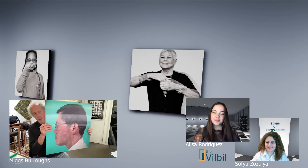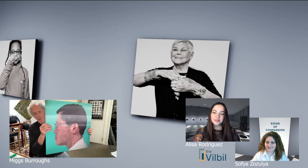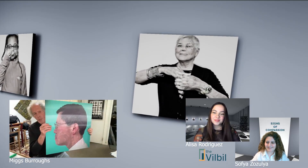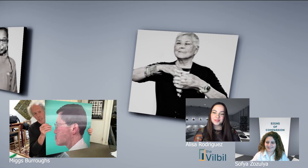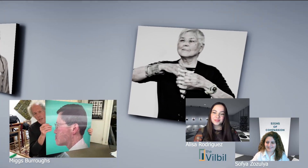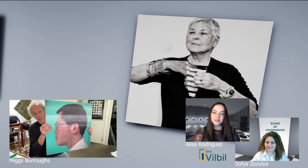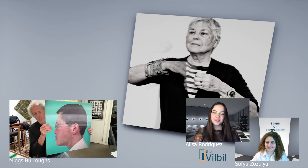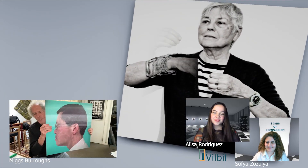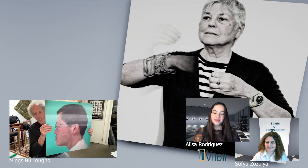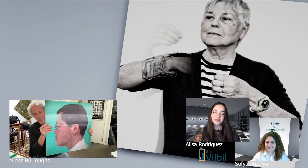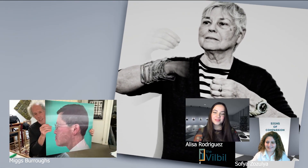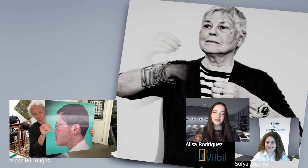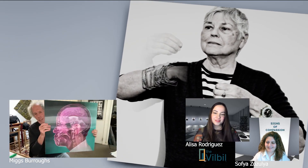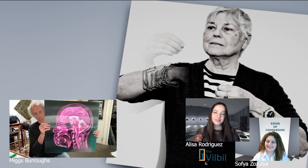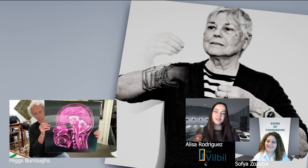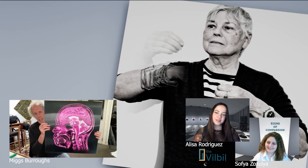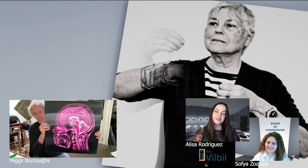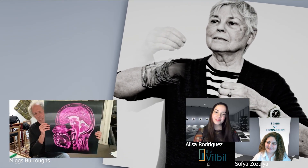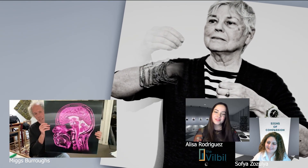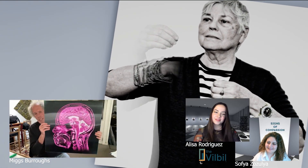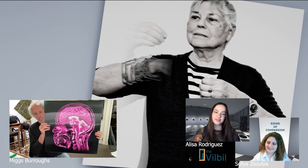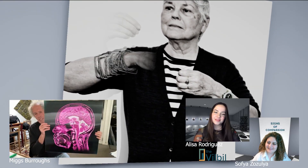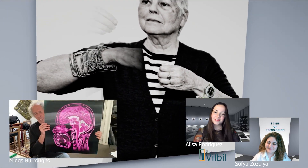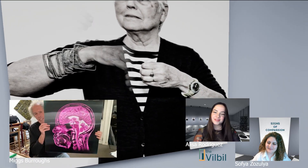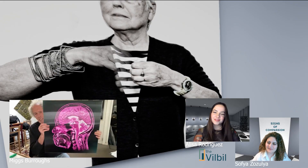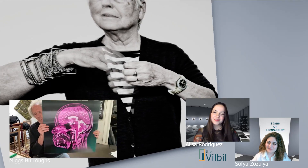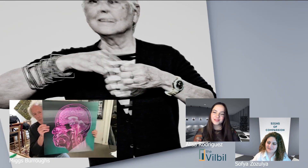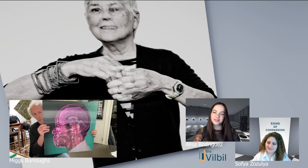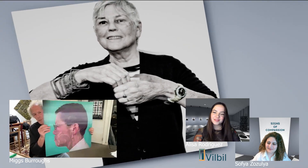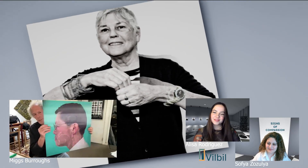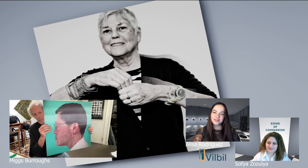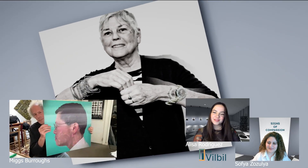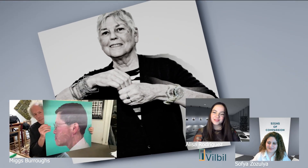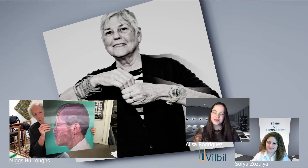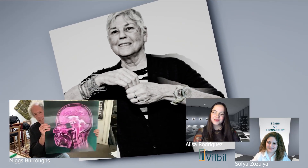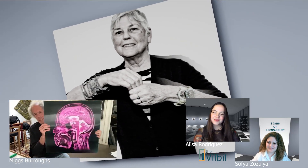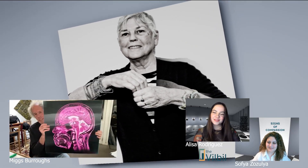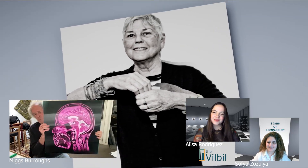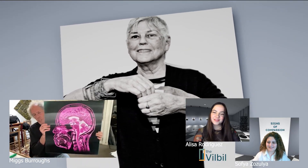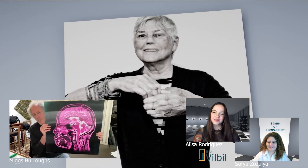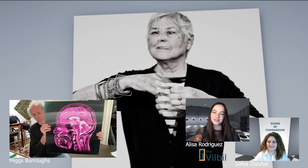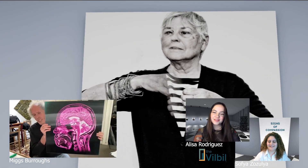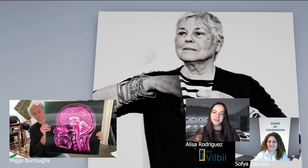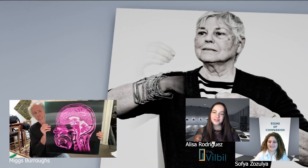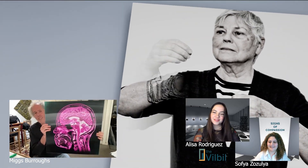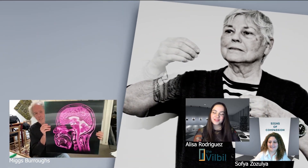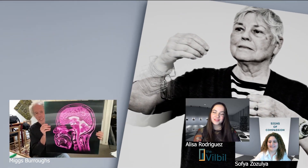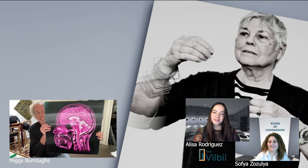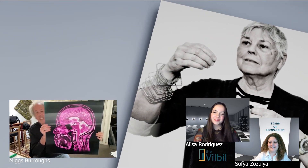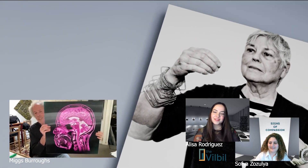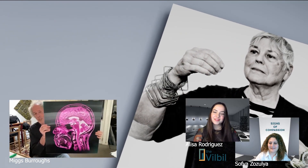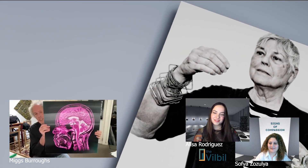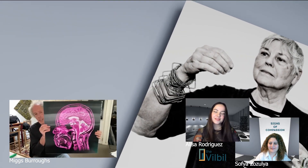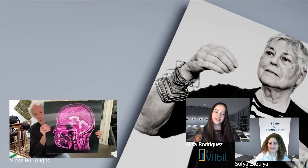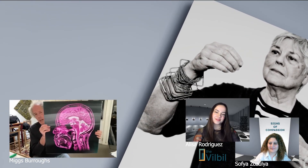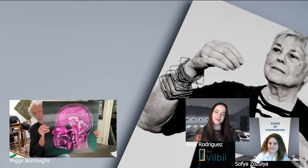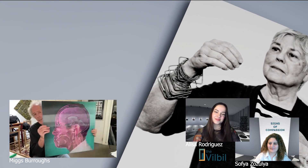the radiologist. And so it was his idea, and he took the MRI. I took